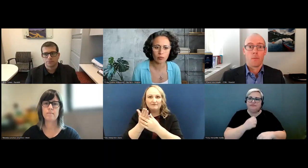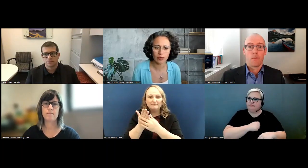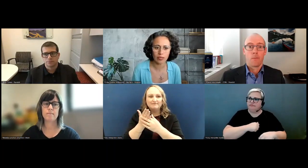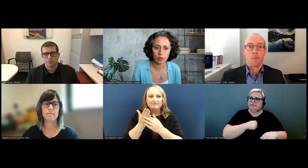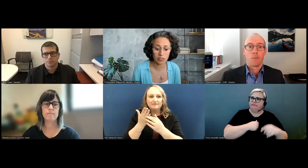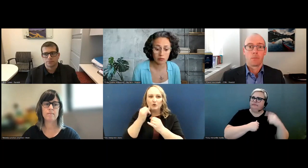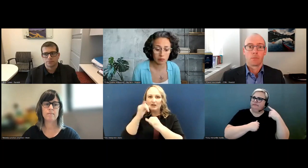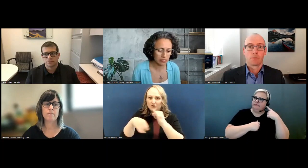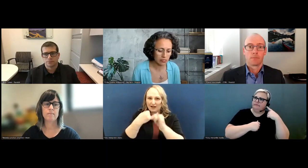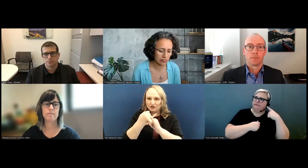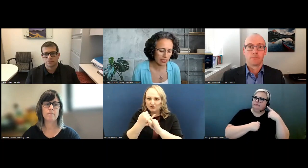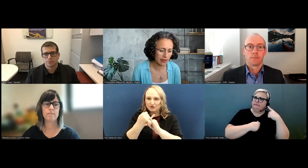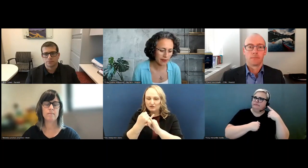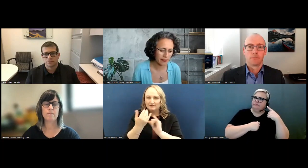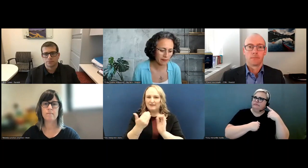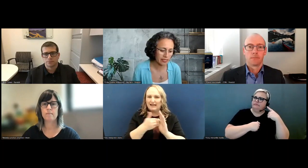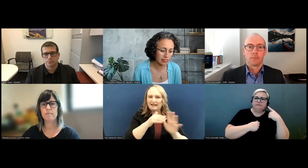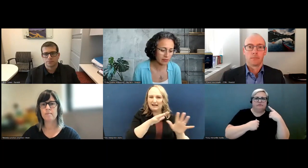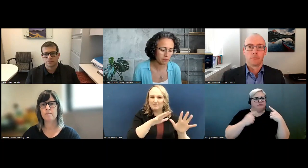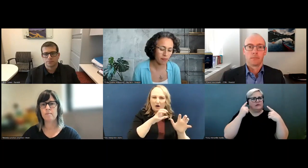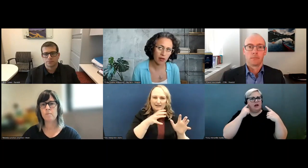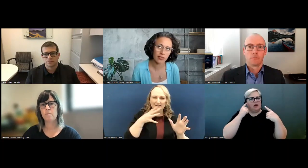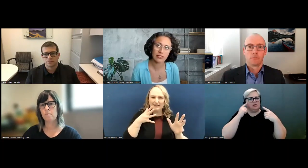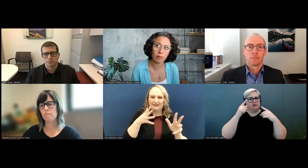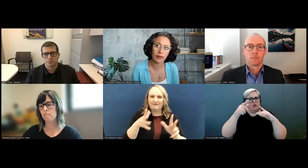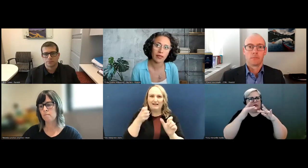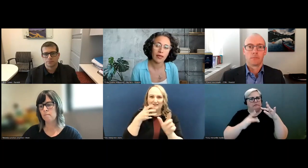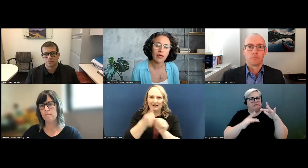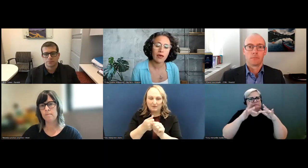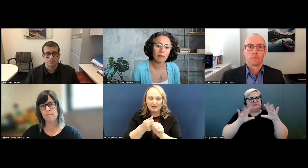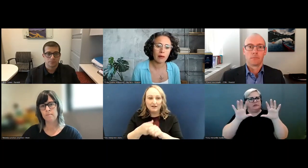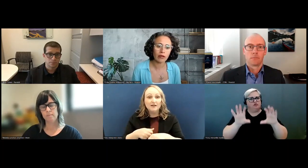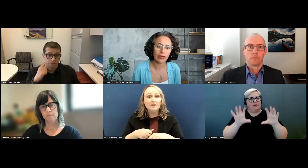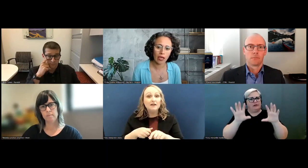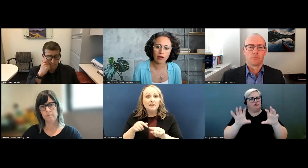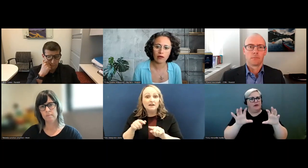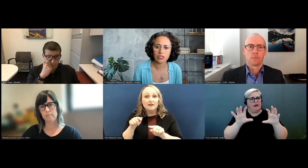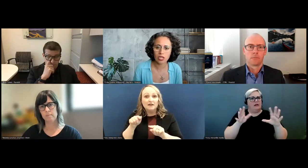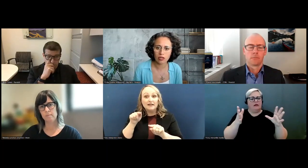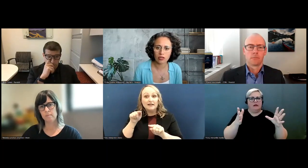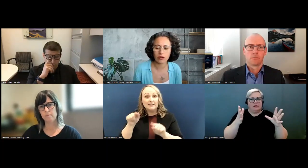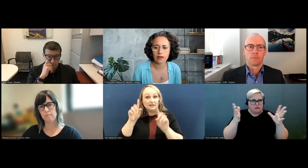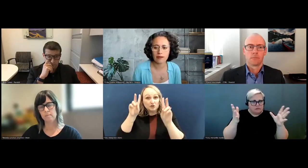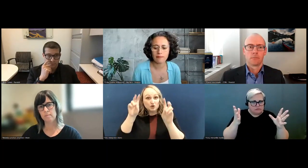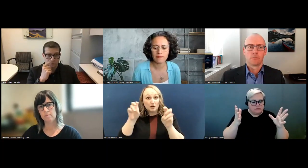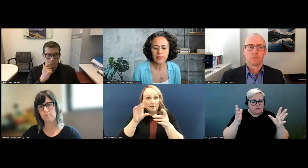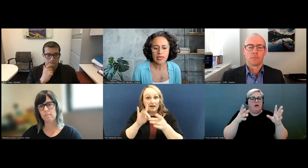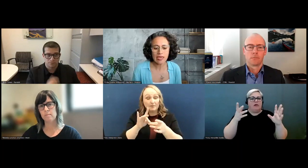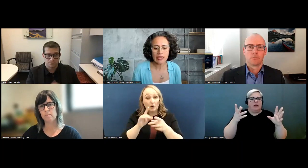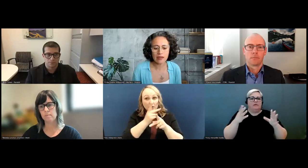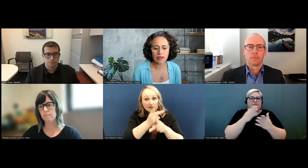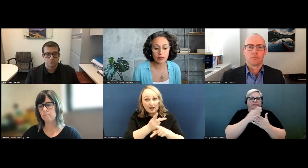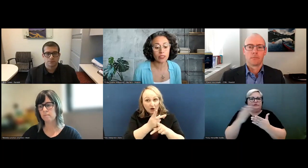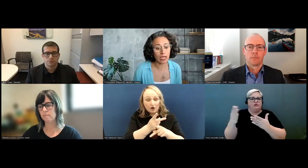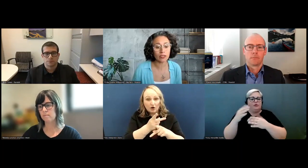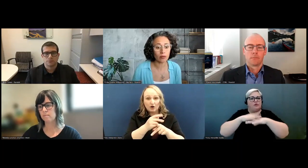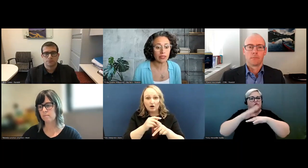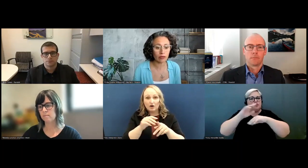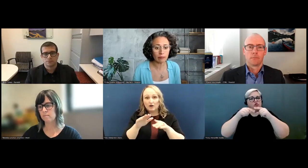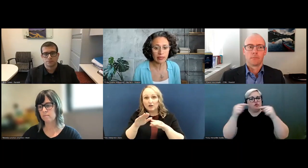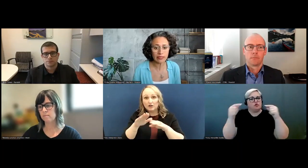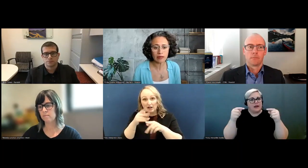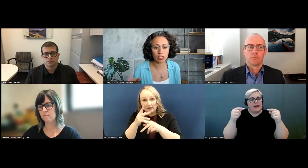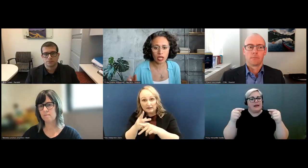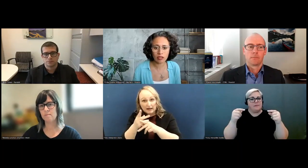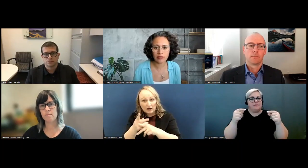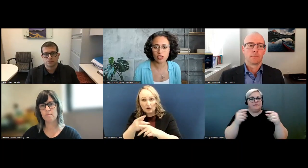international, all inclusive lives and opening more spaces. And this topic about care and childcare And which I totally